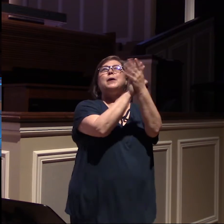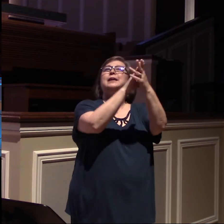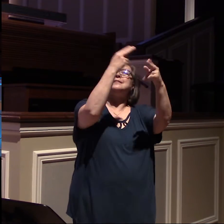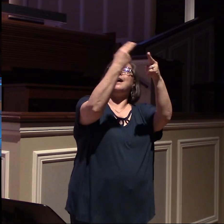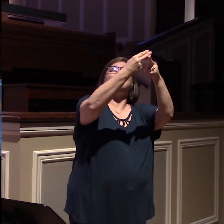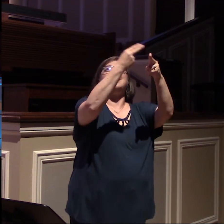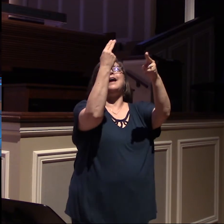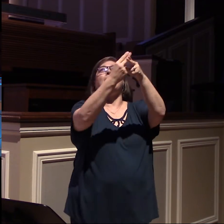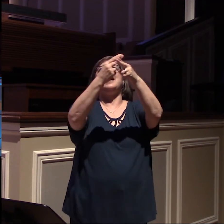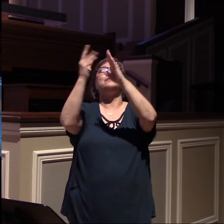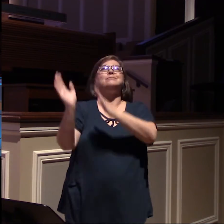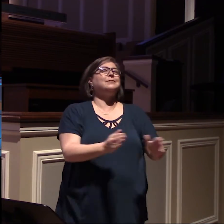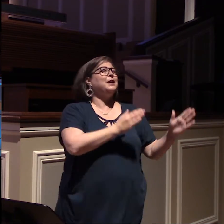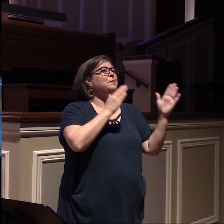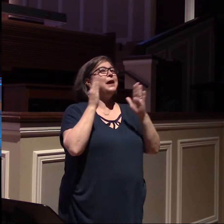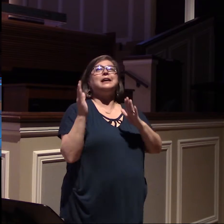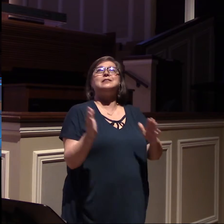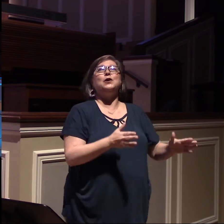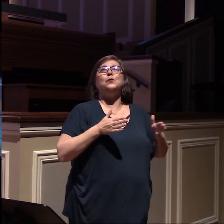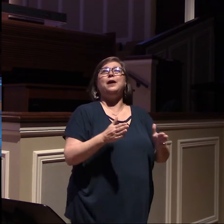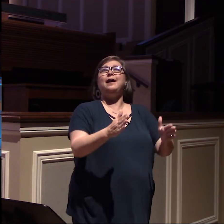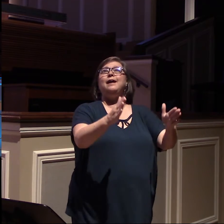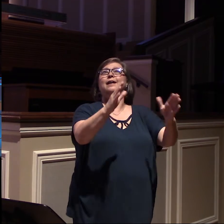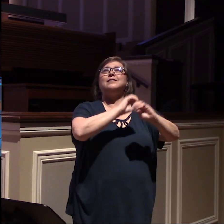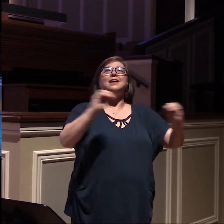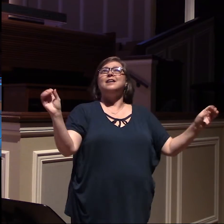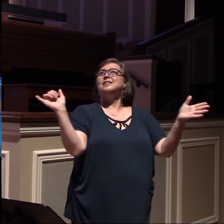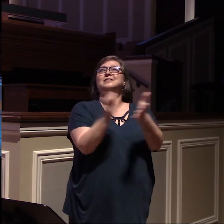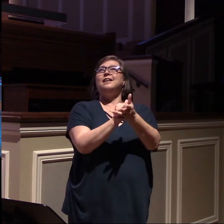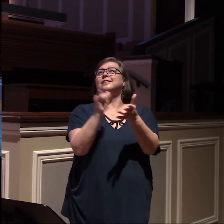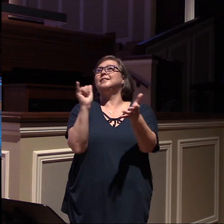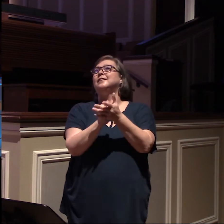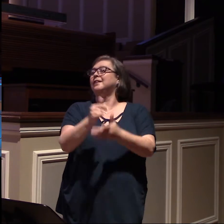through. Oh, praise the name that makes a way.